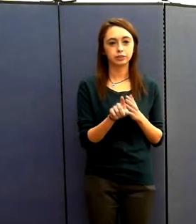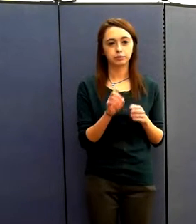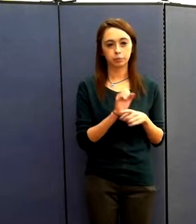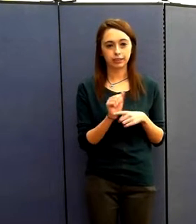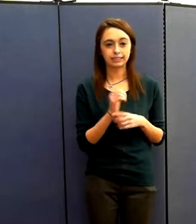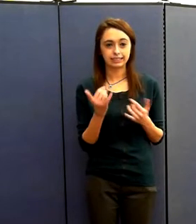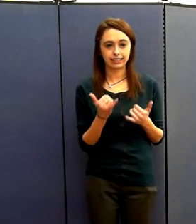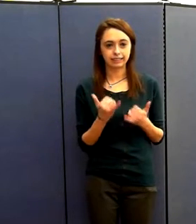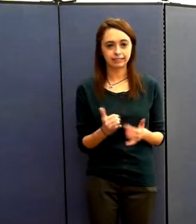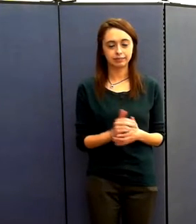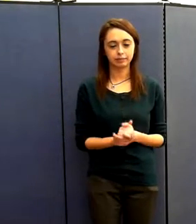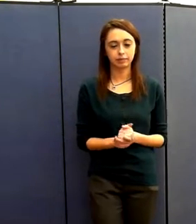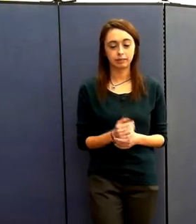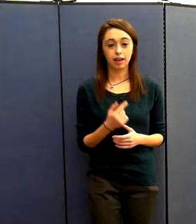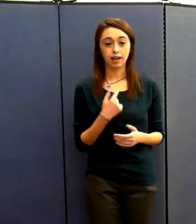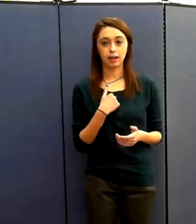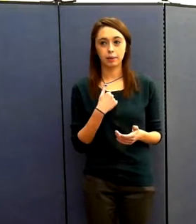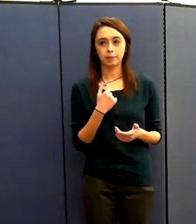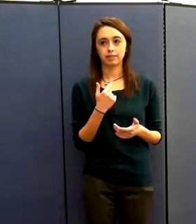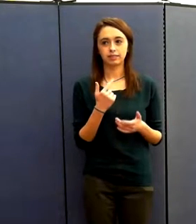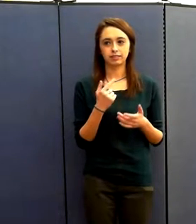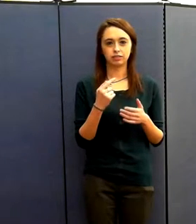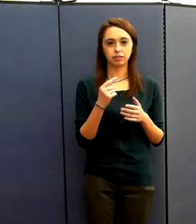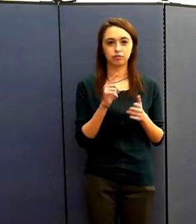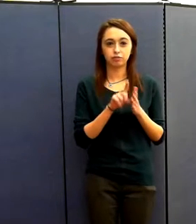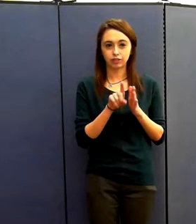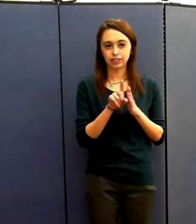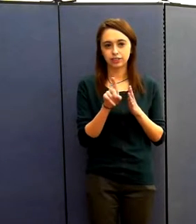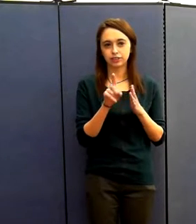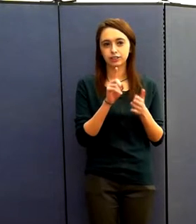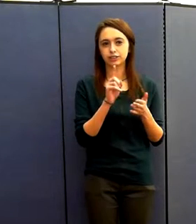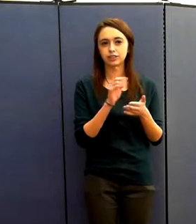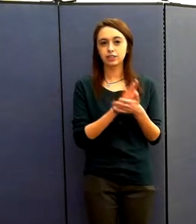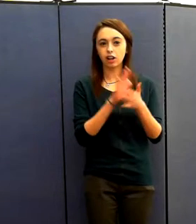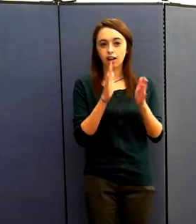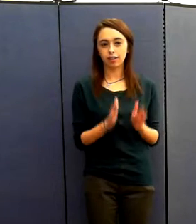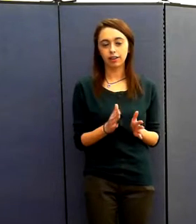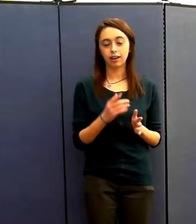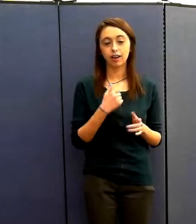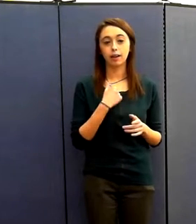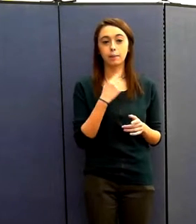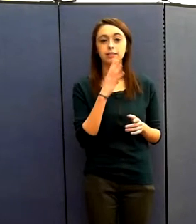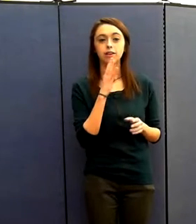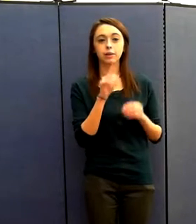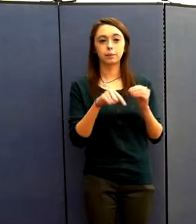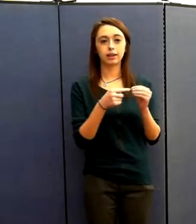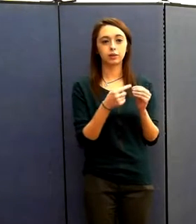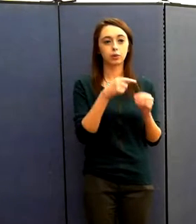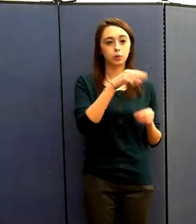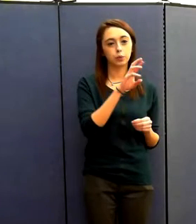performance scholar, and today I'll be speaking about queer femme identity and intercultural